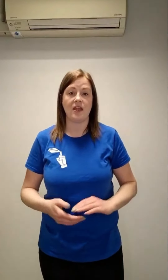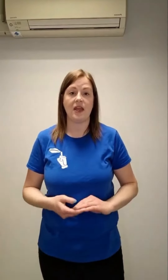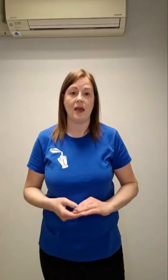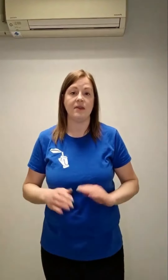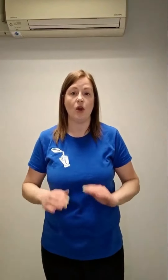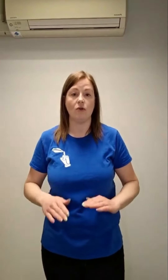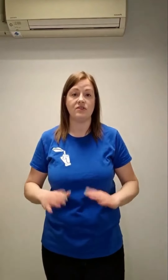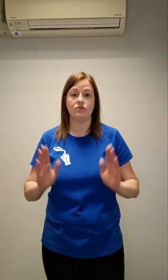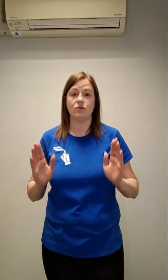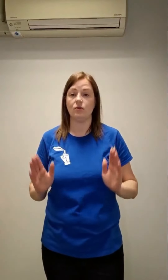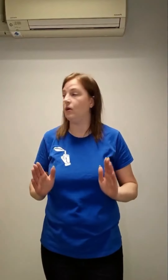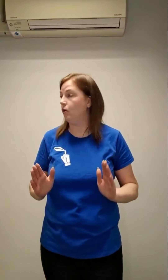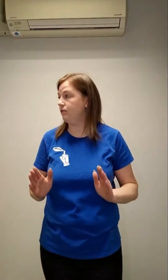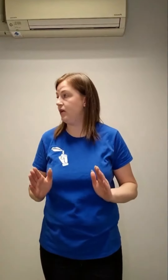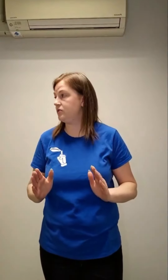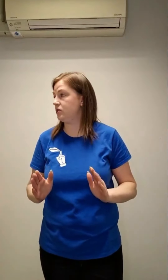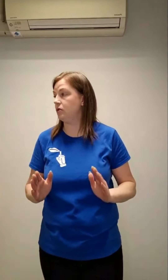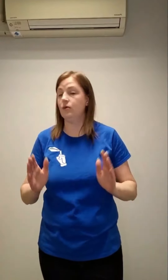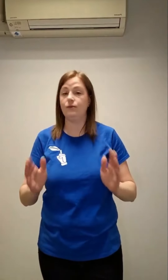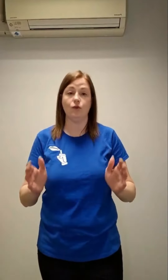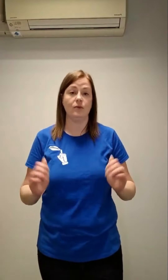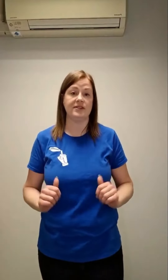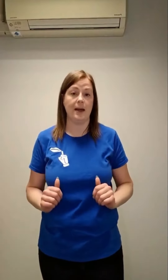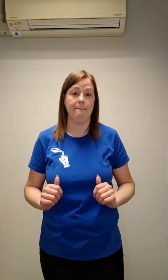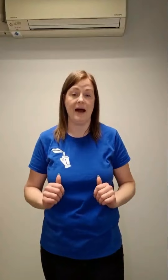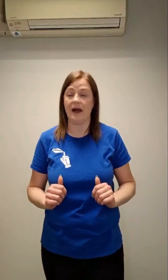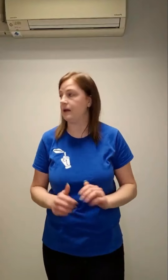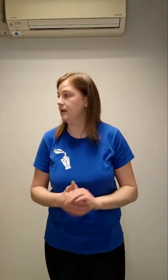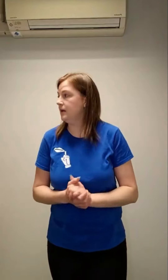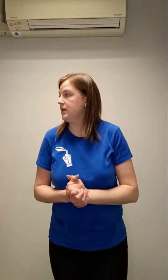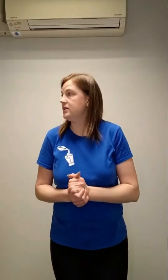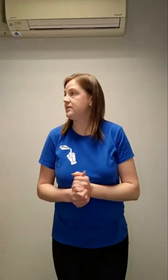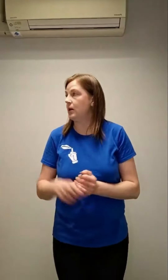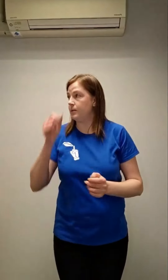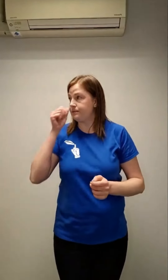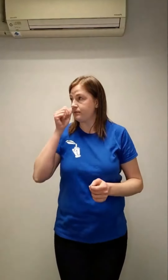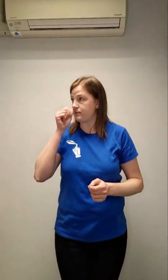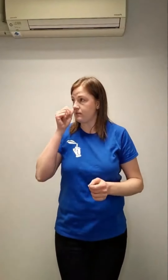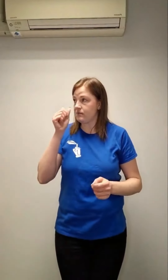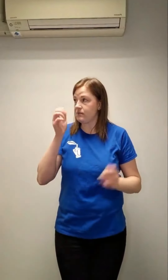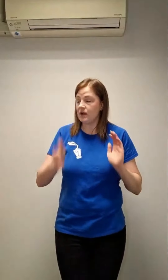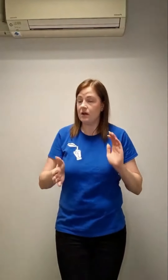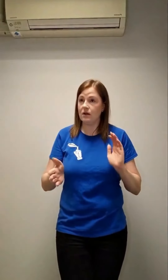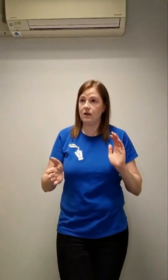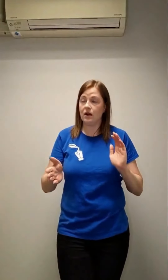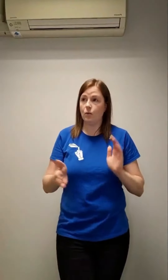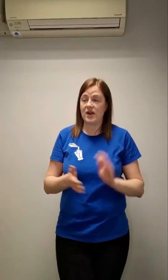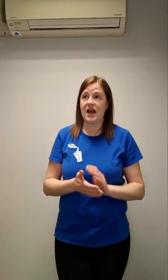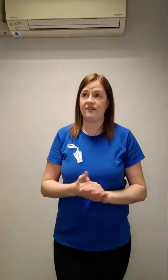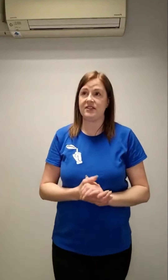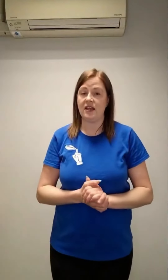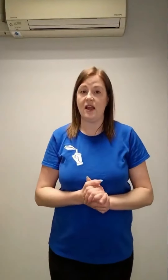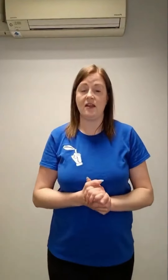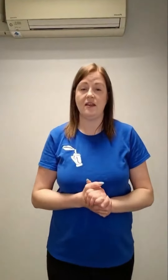can be horizontal or vertical, forwards and back. So we have a saying that